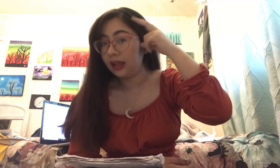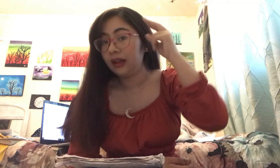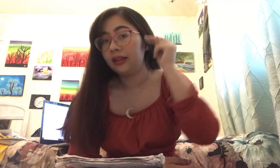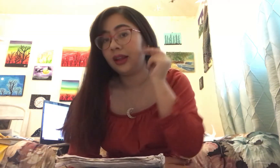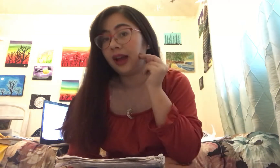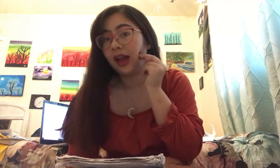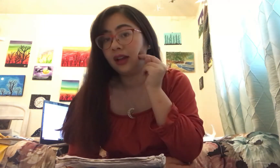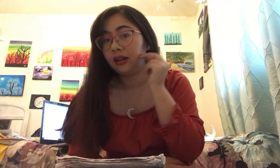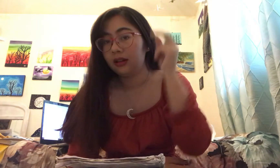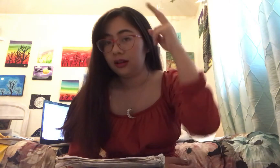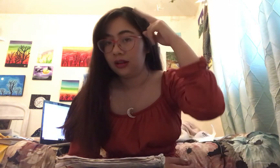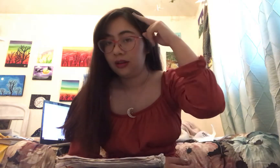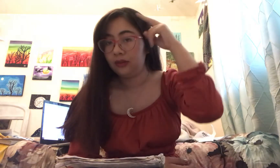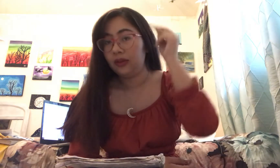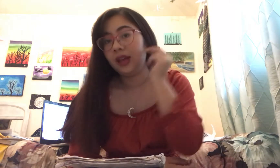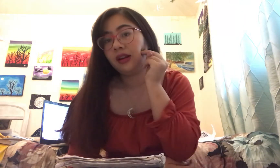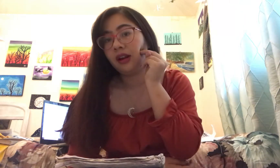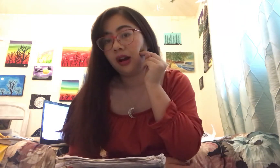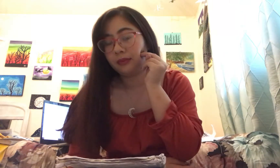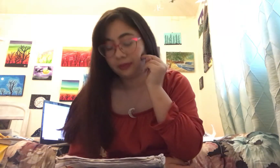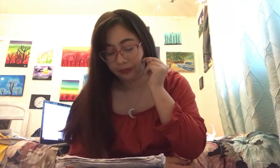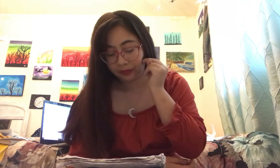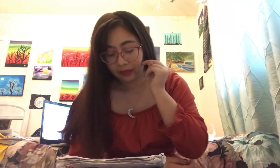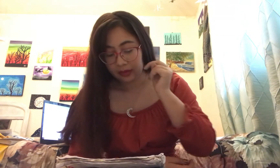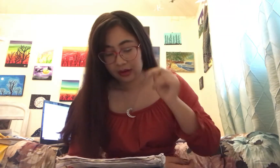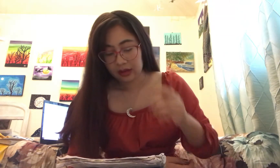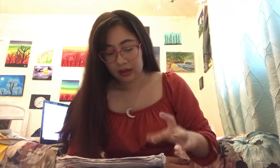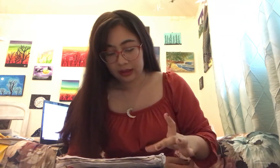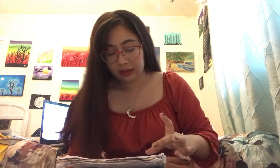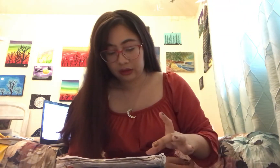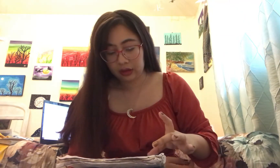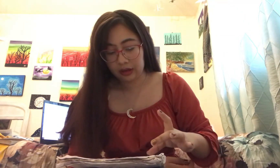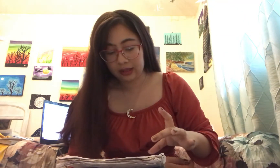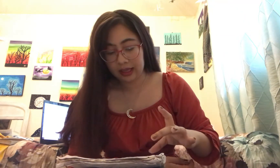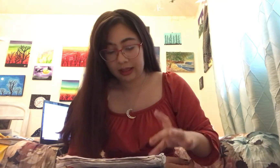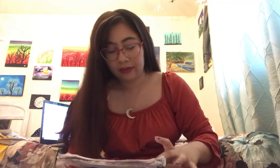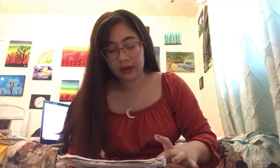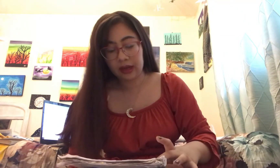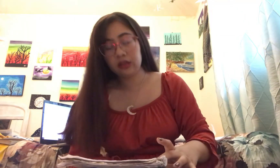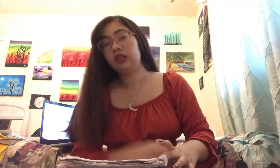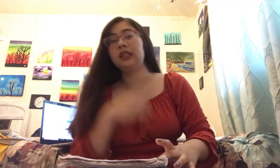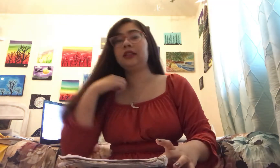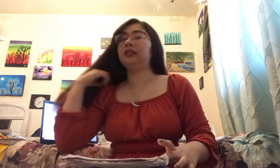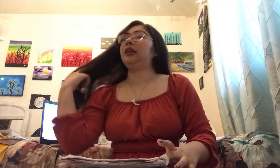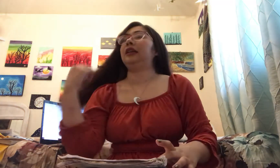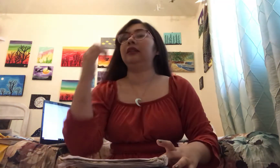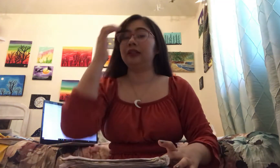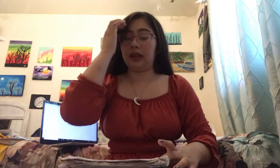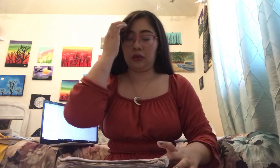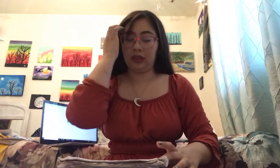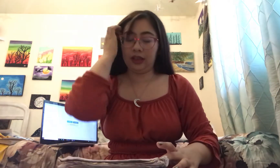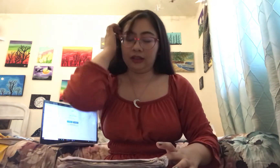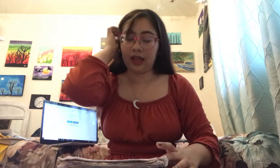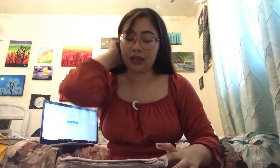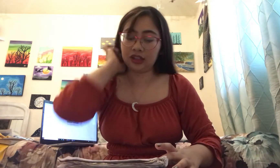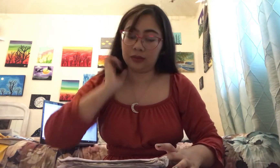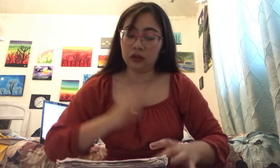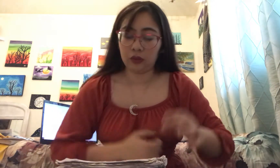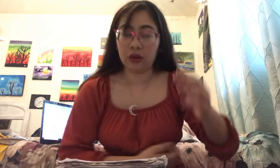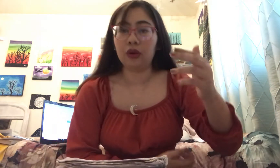and then N, Vietnam. And these are the 11 countries in Southeast Asia. So we'll go through